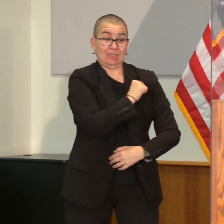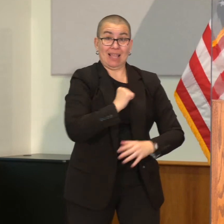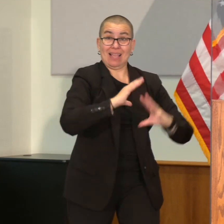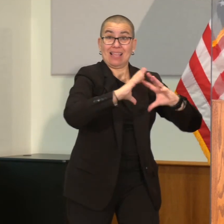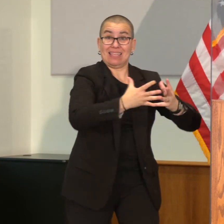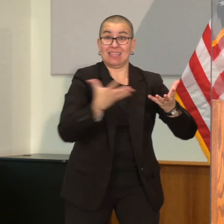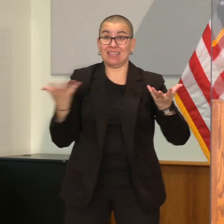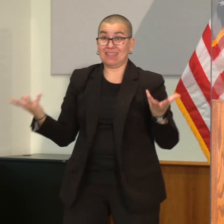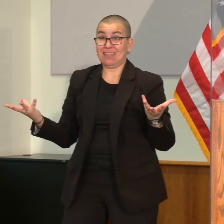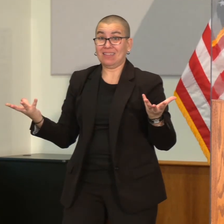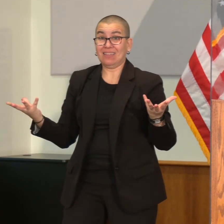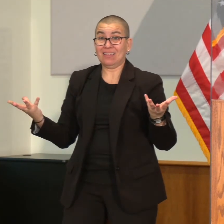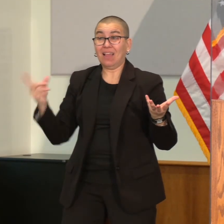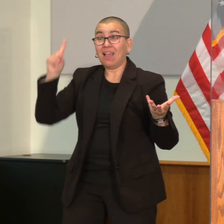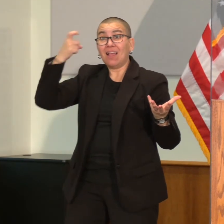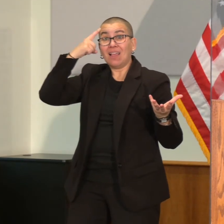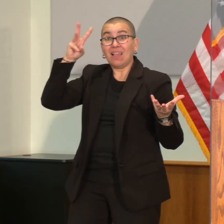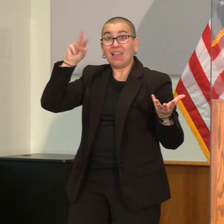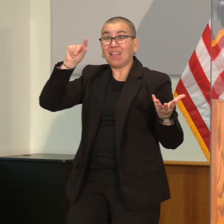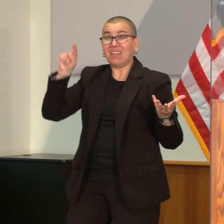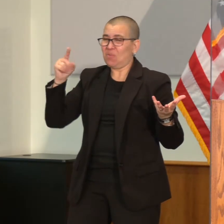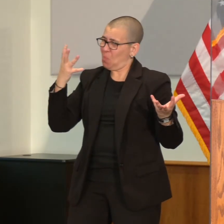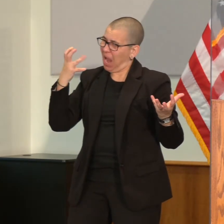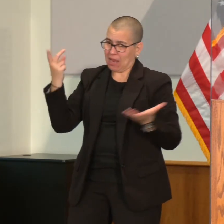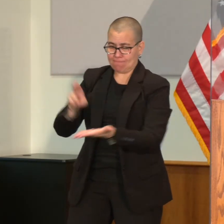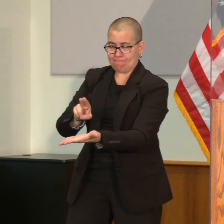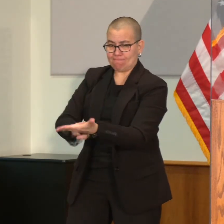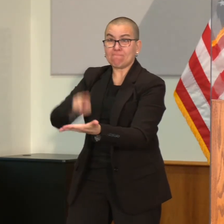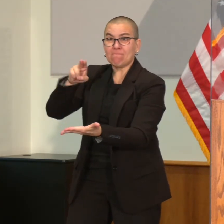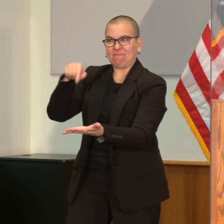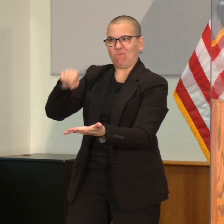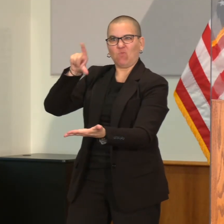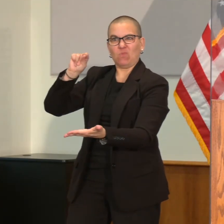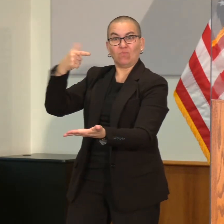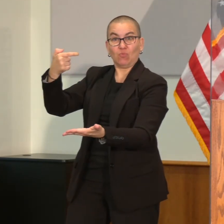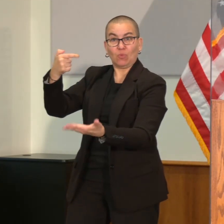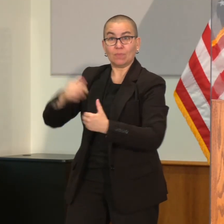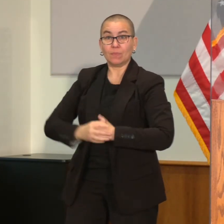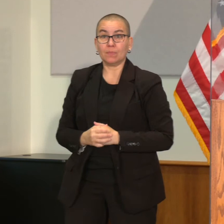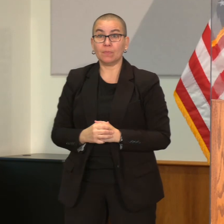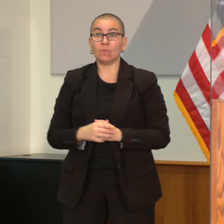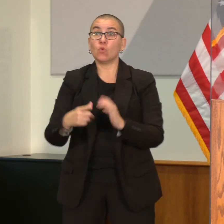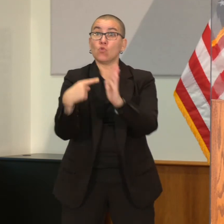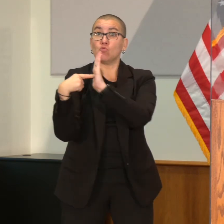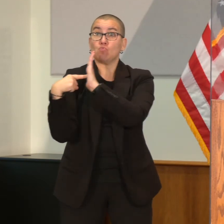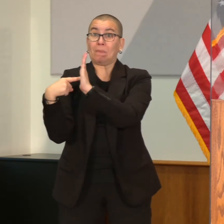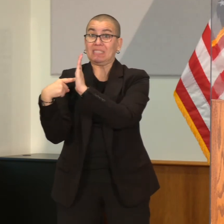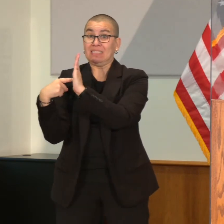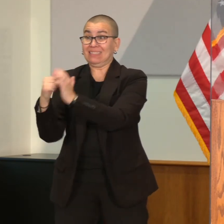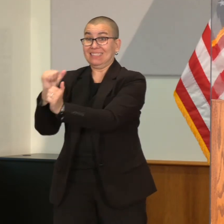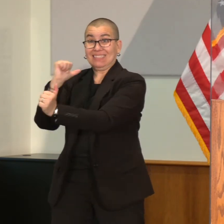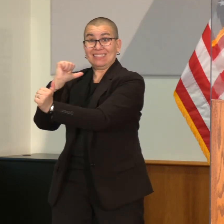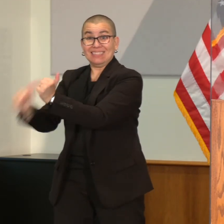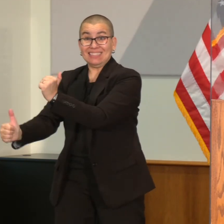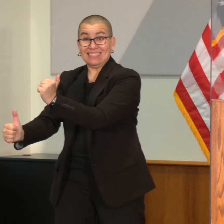signature. The Minnesota House of Representatives passed significant reform last week in our public safety and judiciary